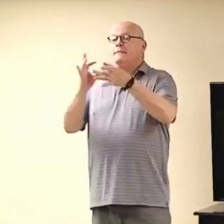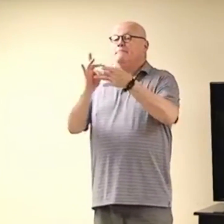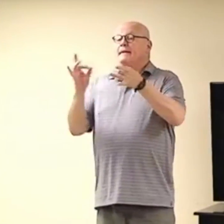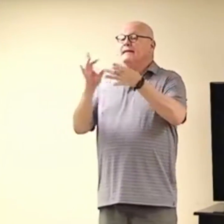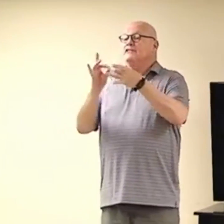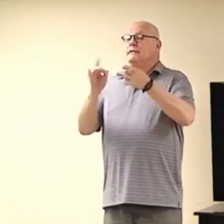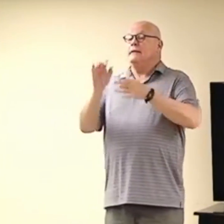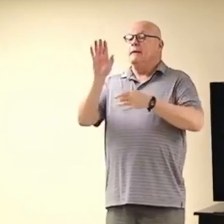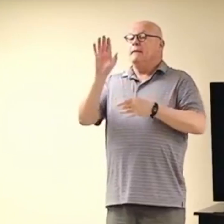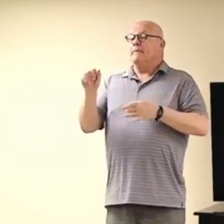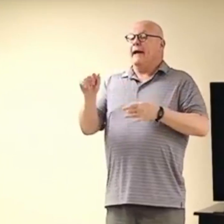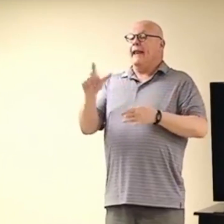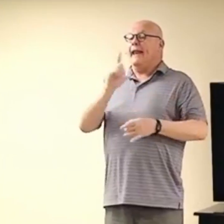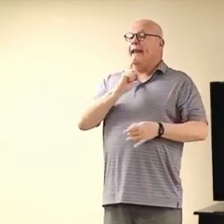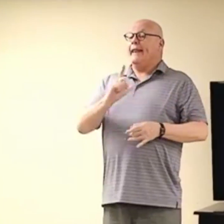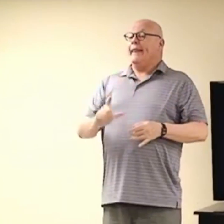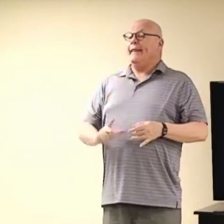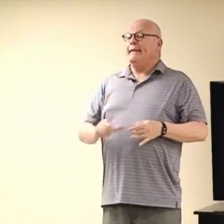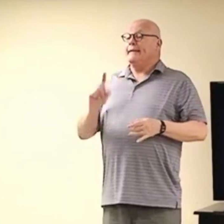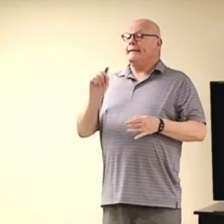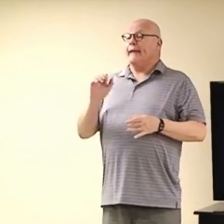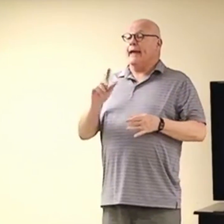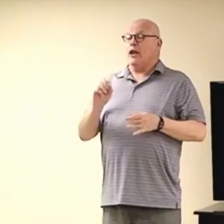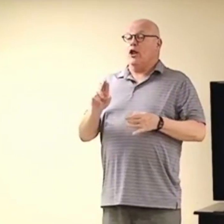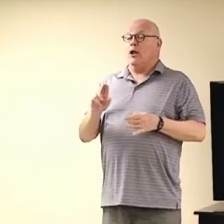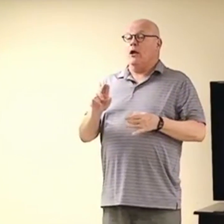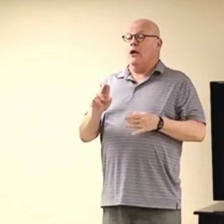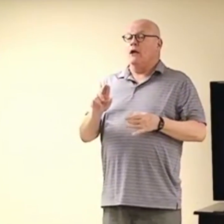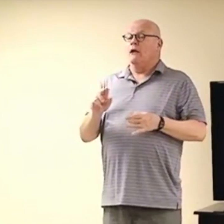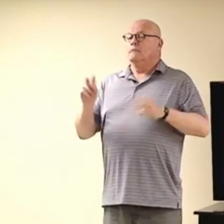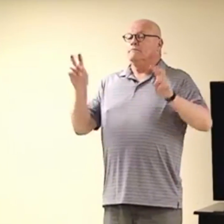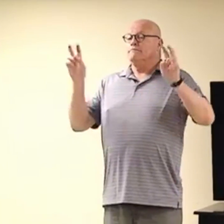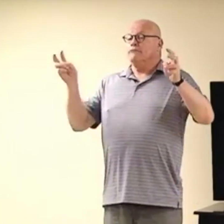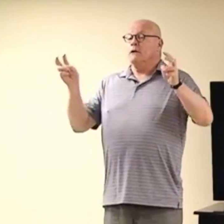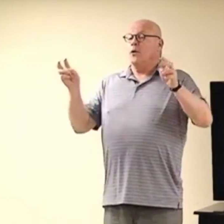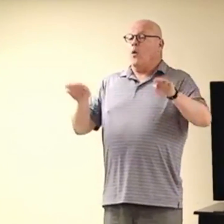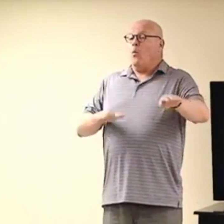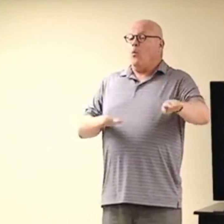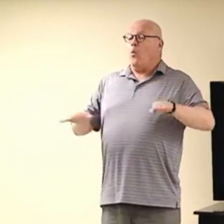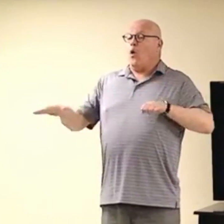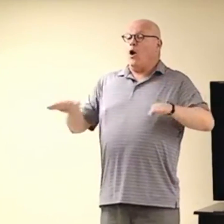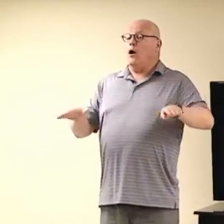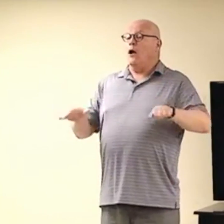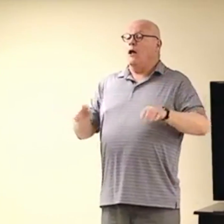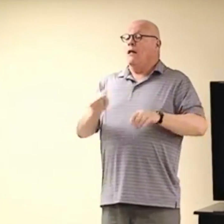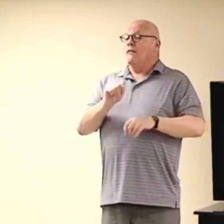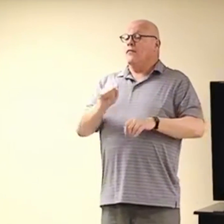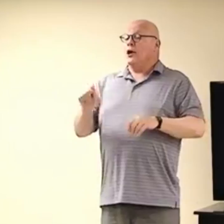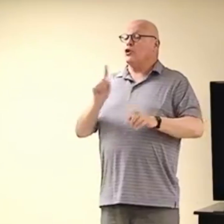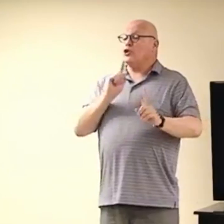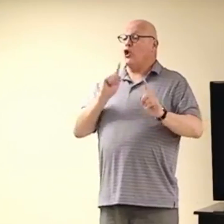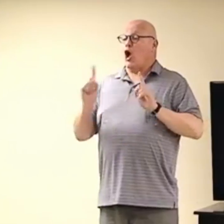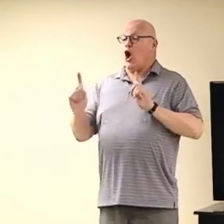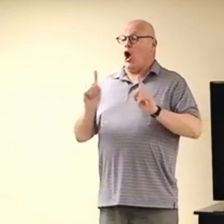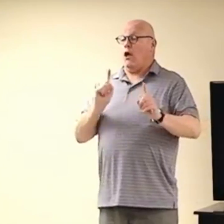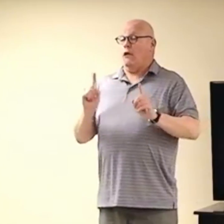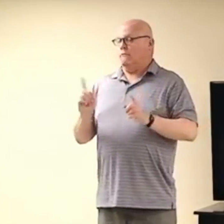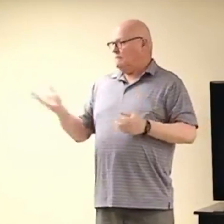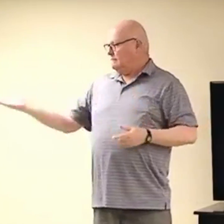right. Today's message from our pastor Lee is called Walk the